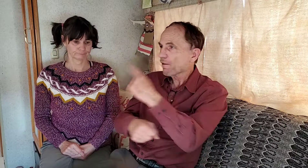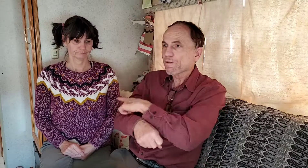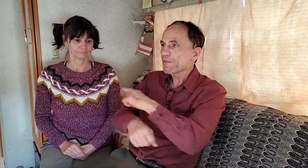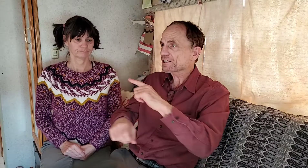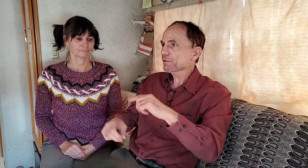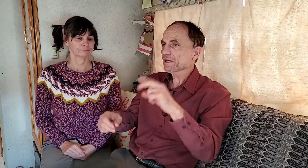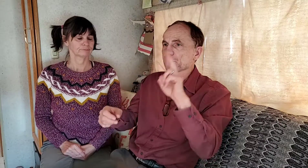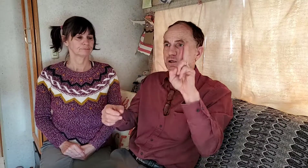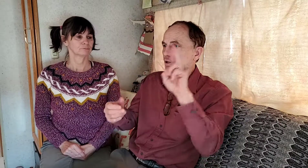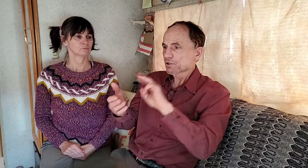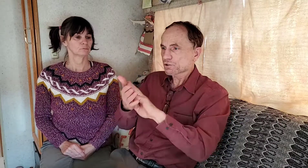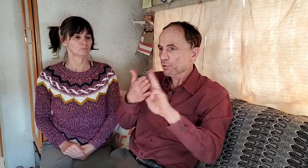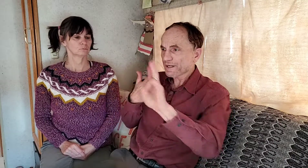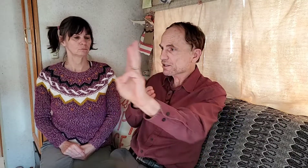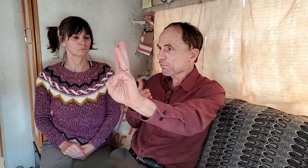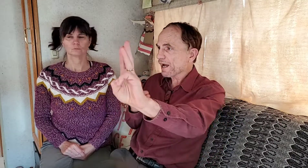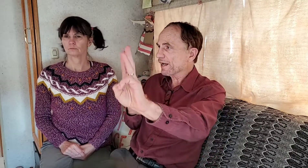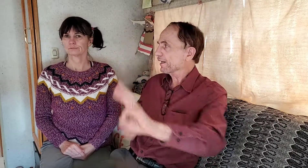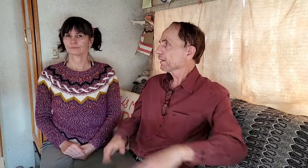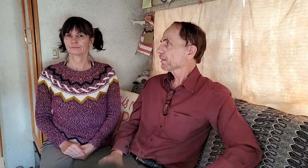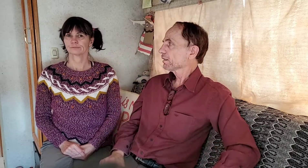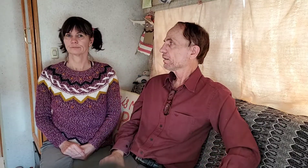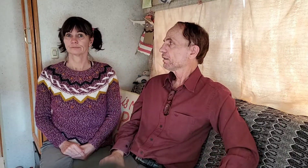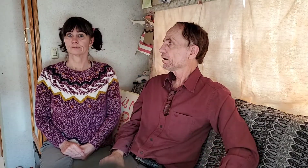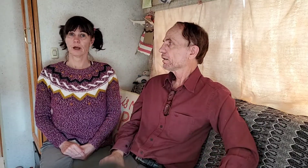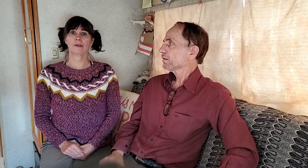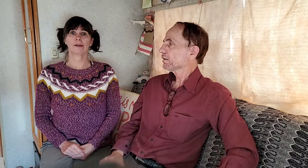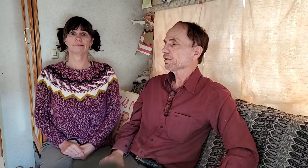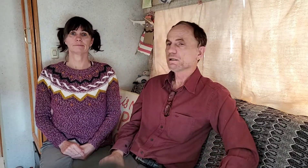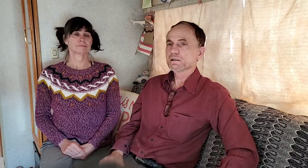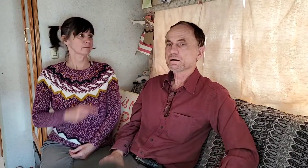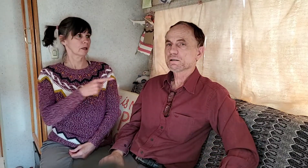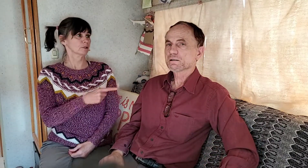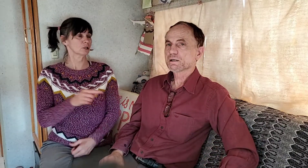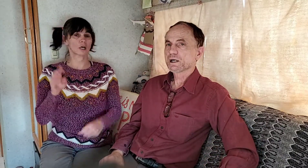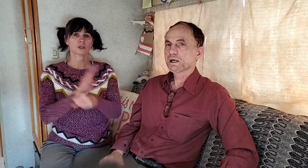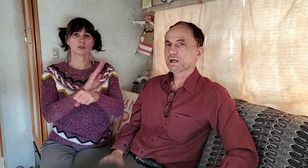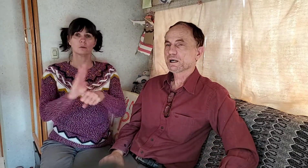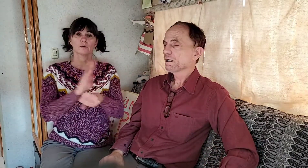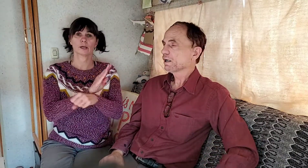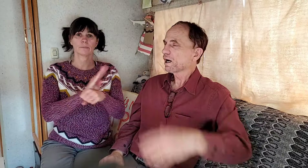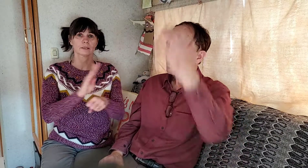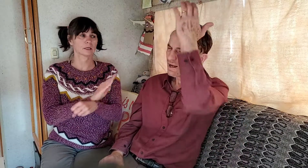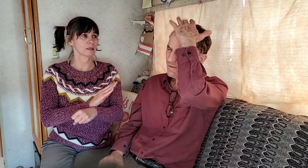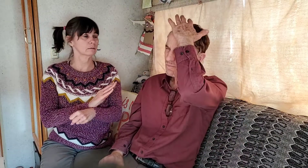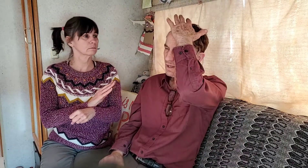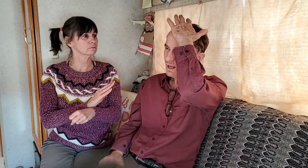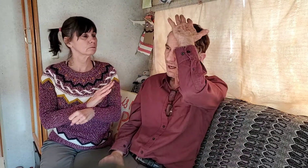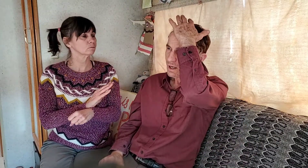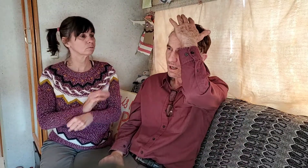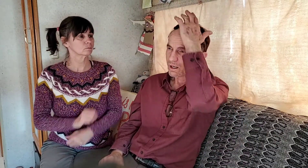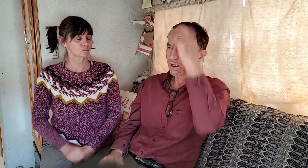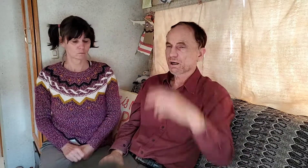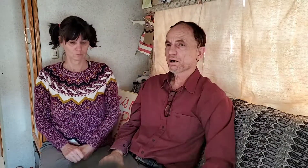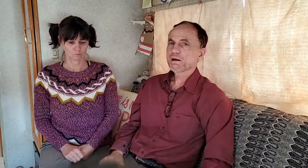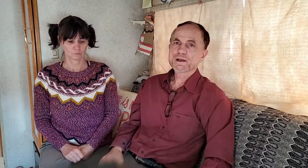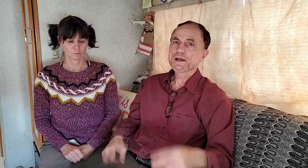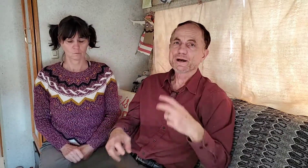that's only 2 weeks away. Well then, I suggest you get busy. Oh,